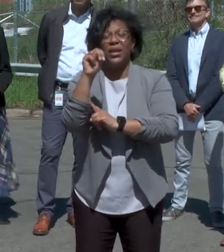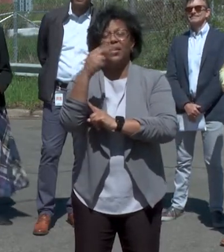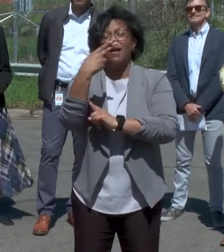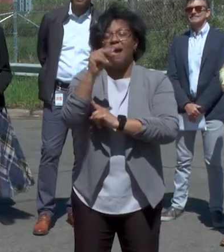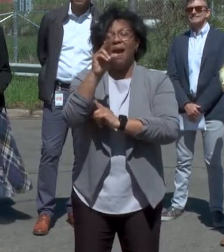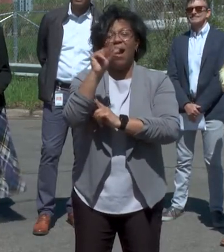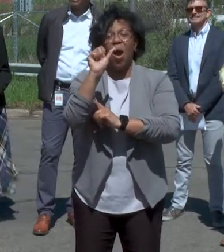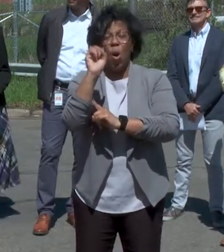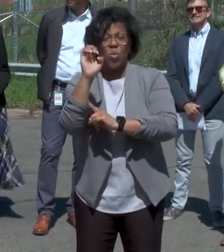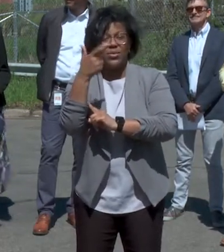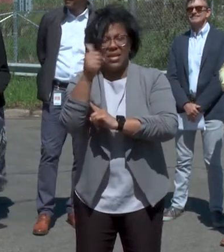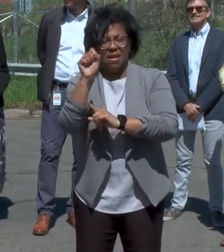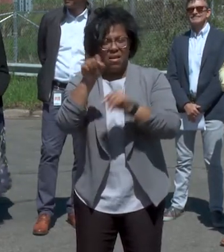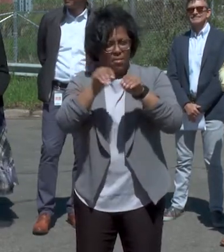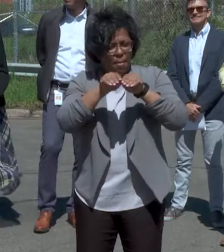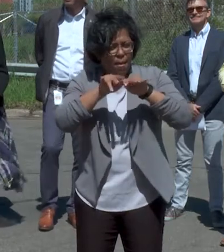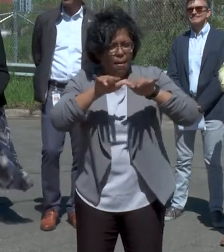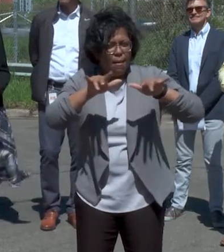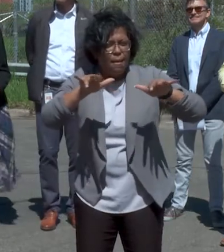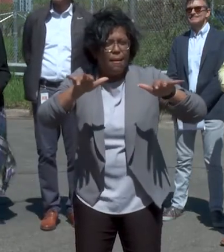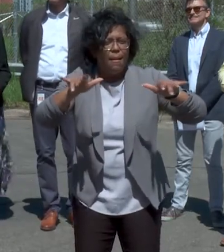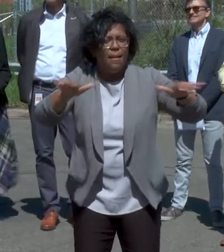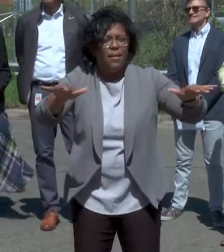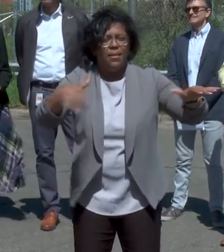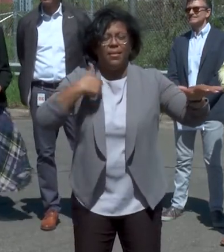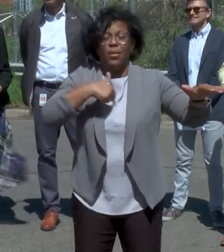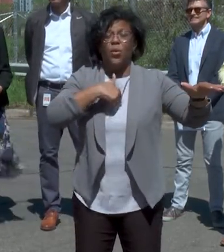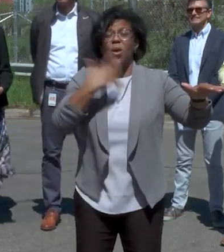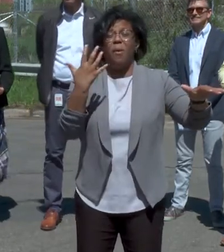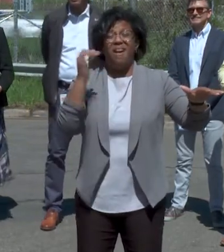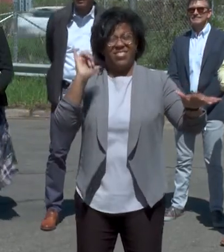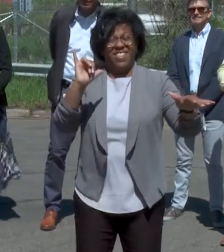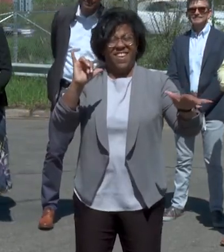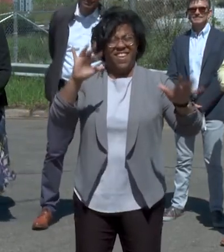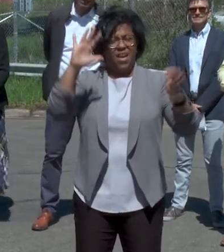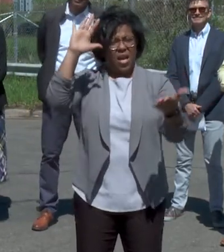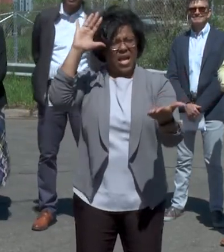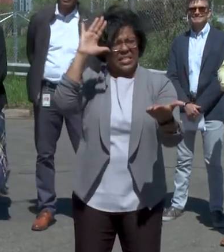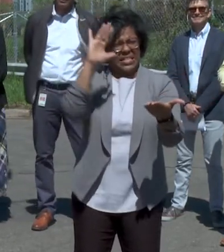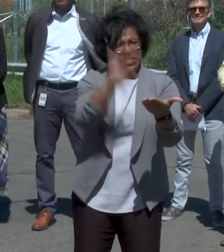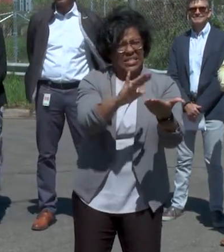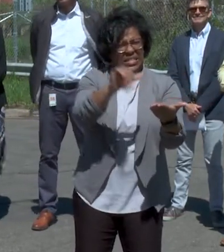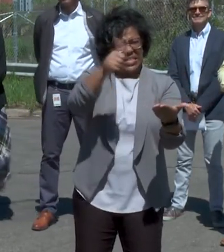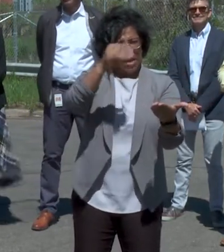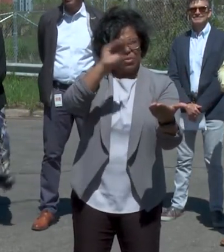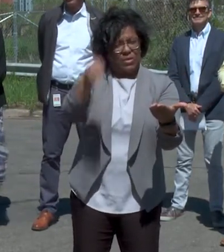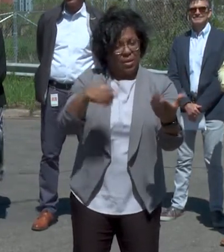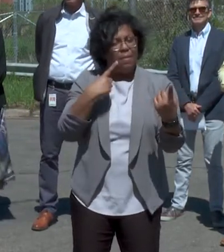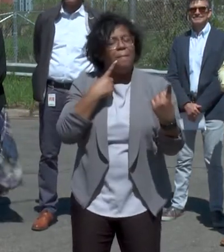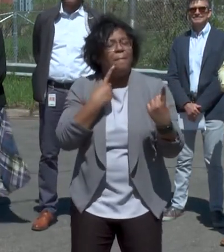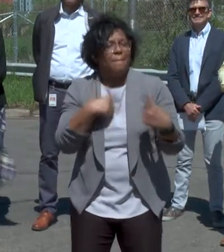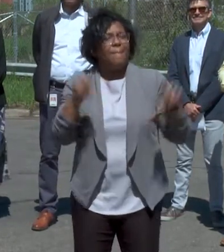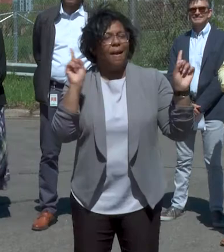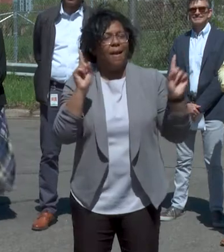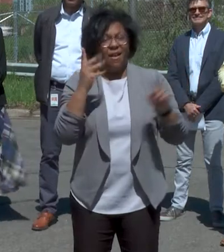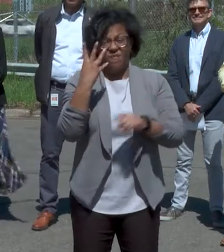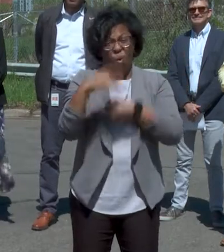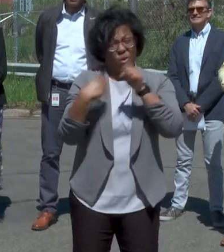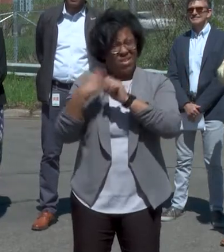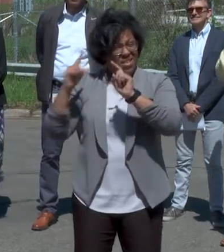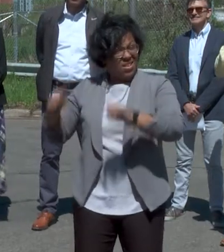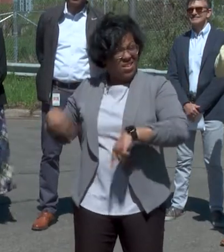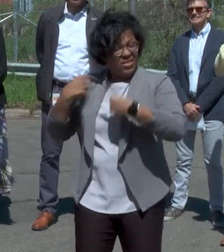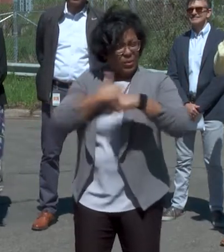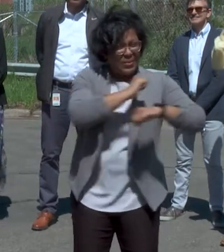our 10% reduction goal in just 4 years. Now we are setting a new ambitious goal for the